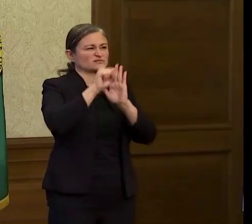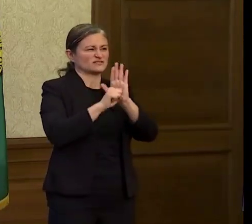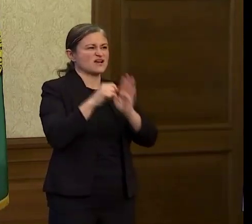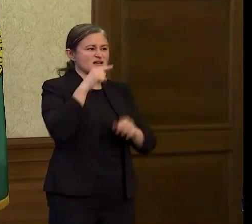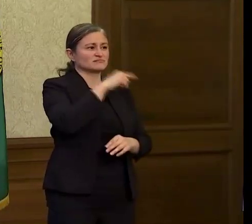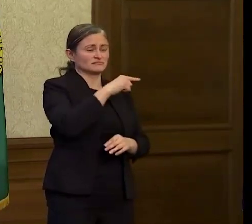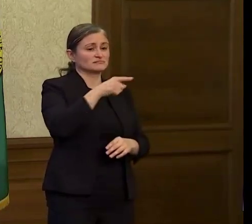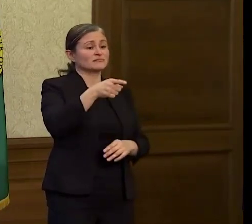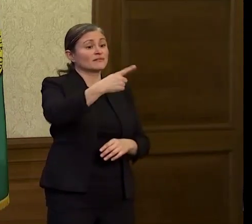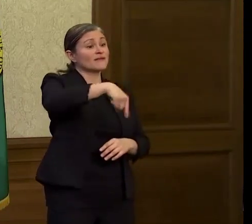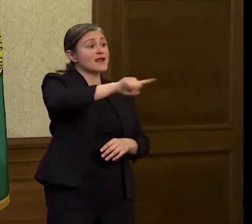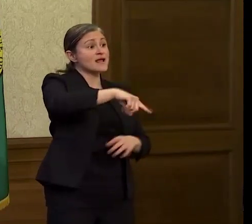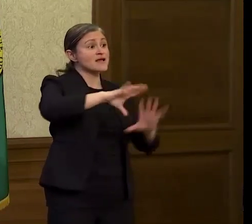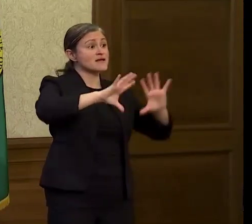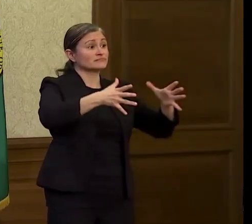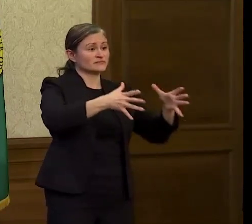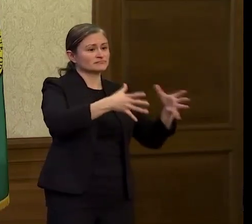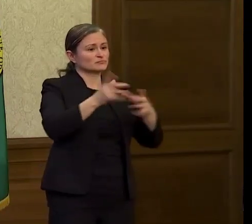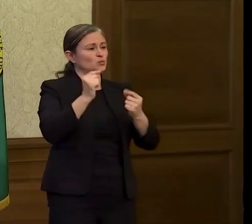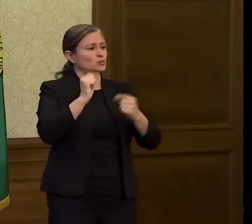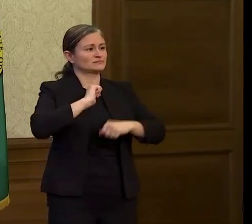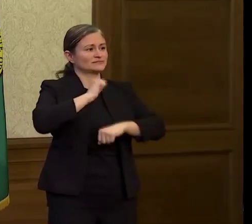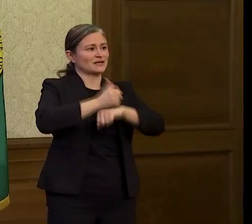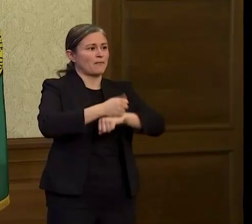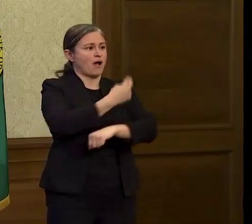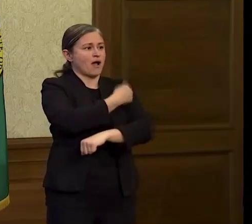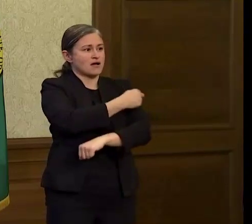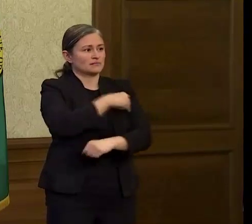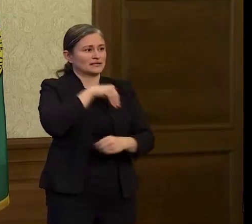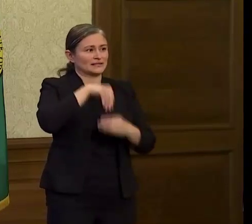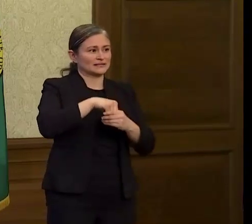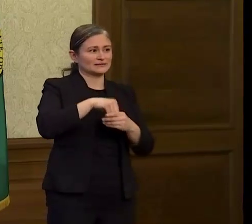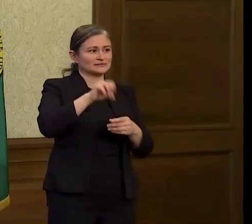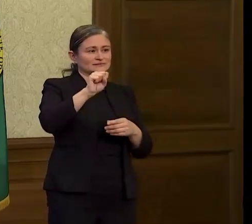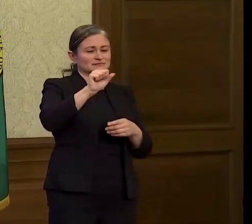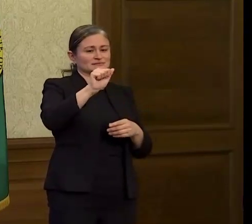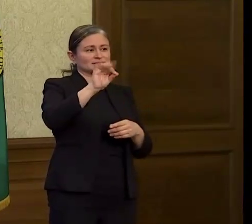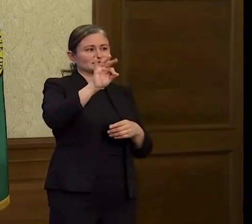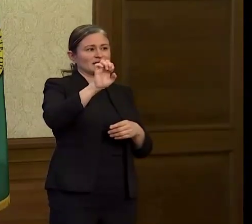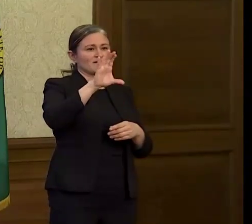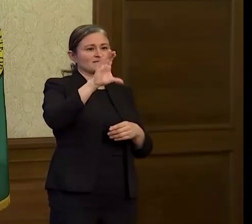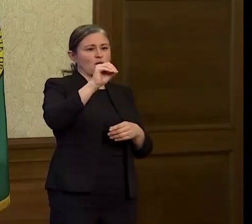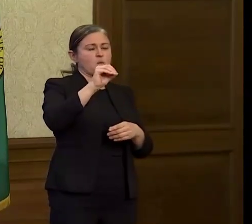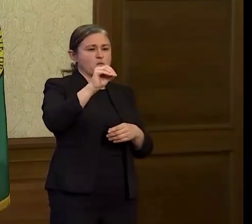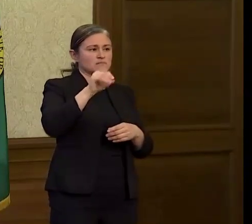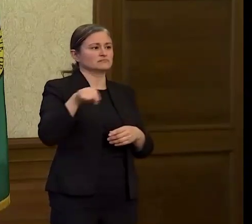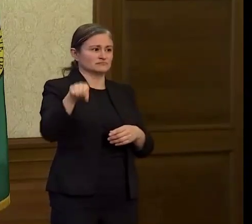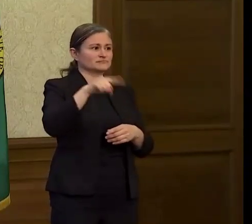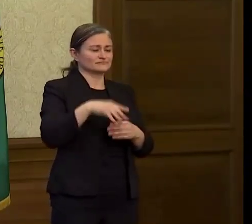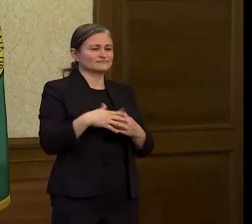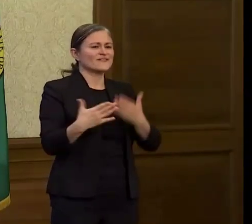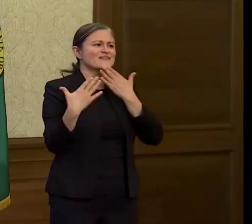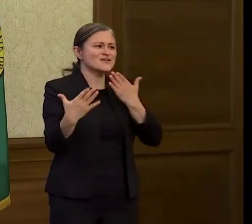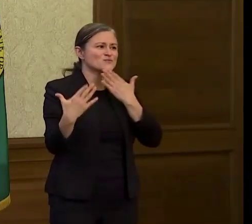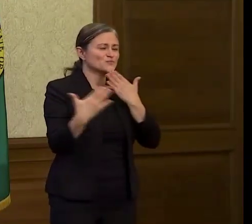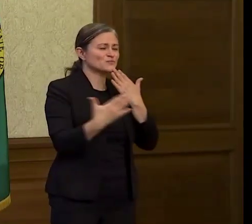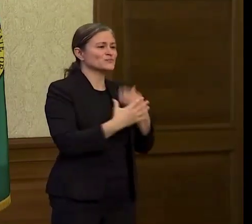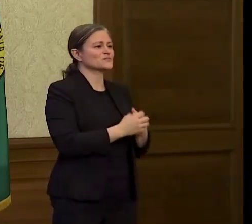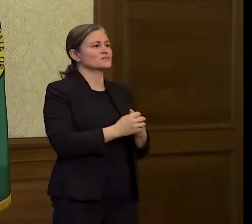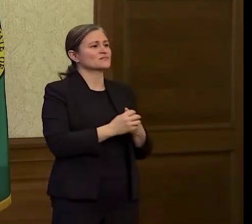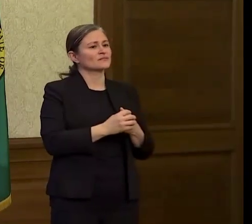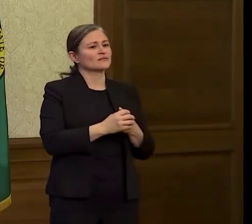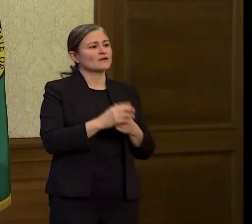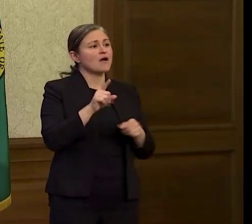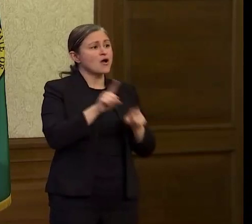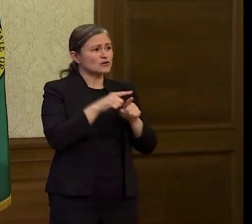have the Army Corps of Engineers is helping design additional facilities. We're looking at an additional one in Eastern Washington